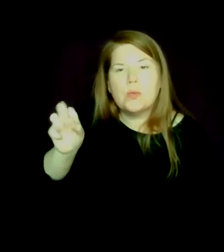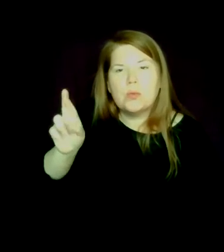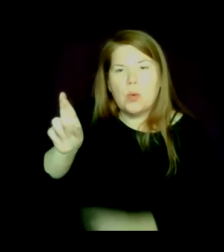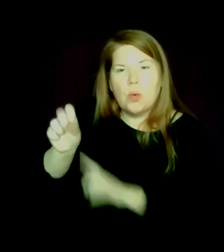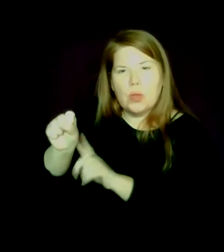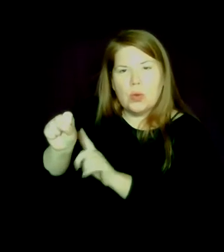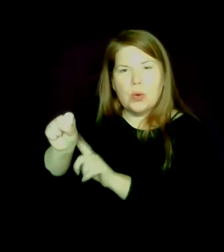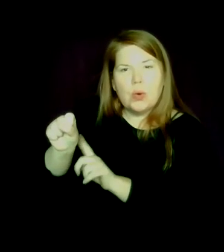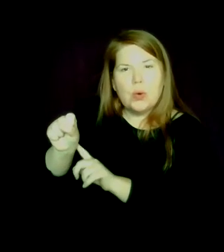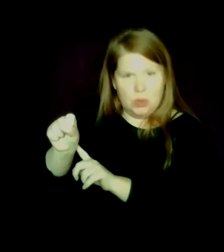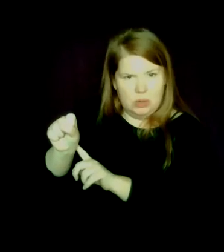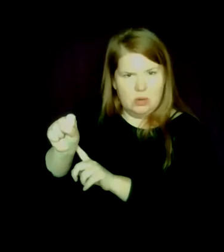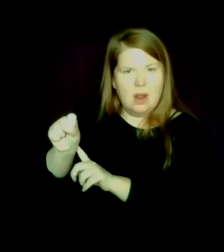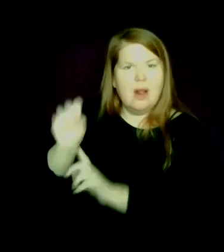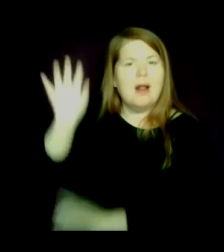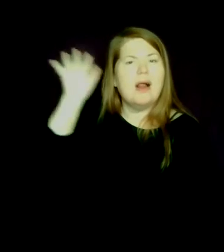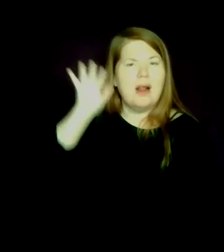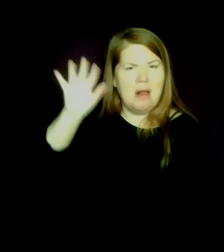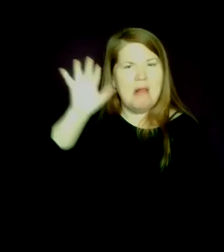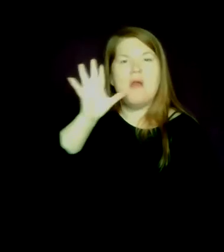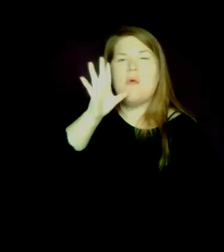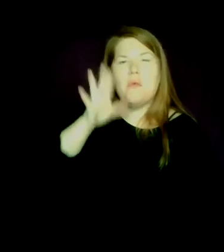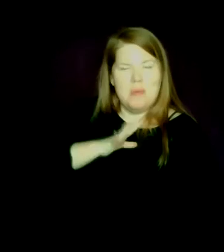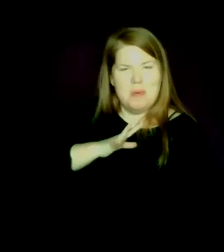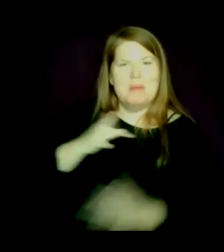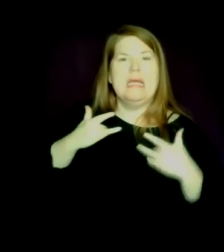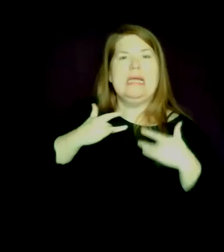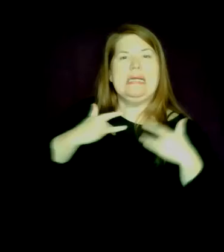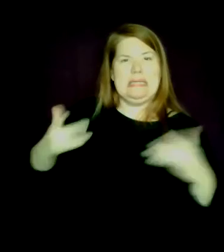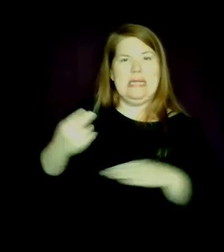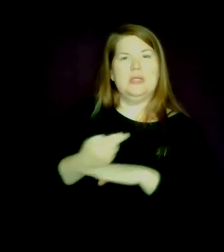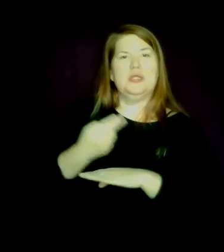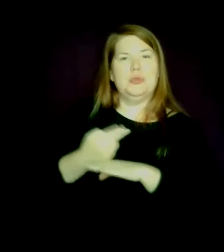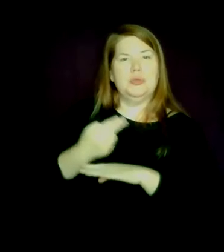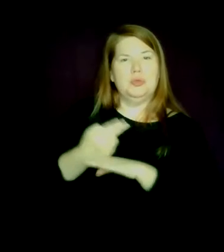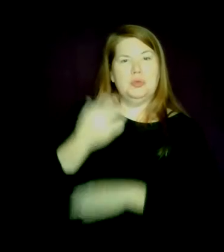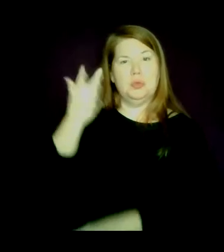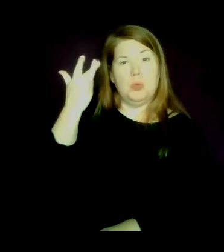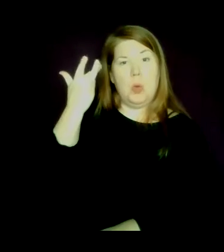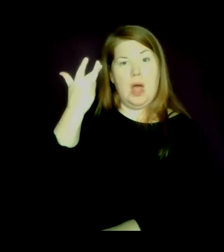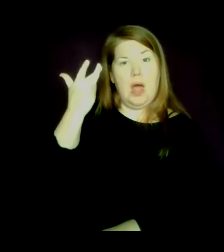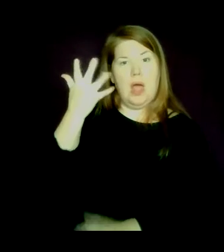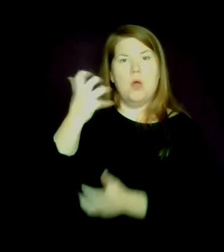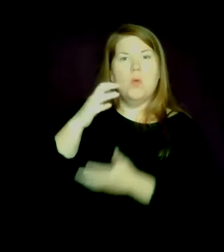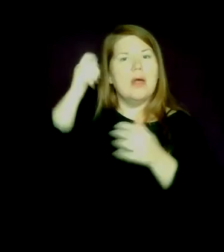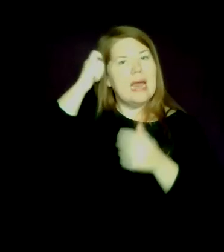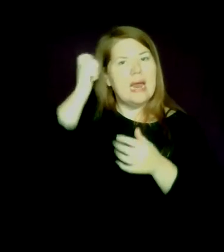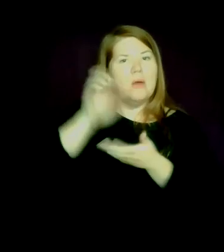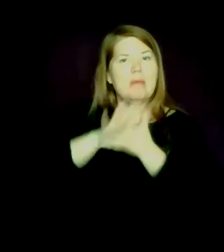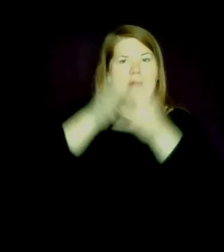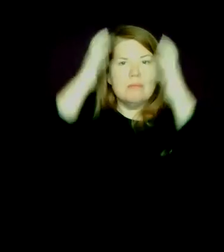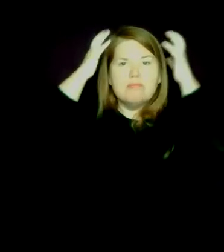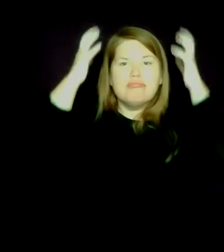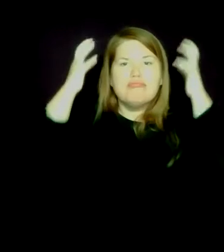younger, she'd put rollers in her hair, and then if you took them out, your hair would be curly. I hate